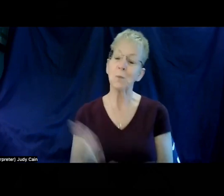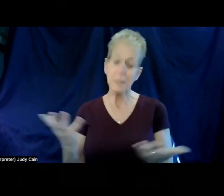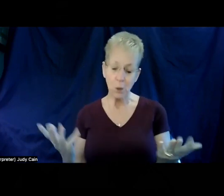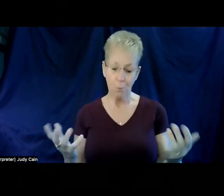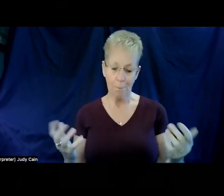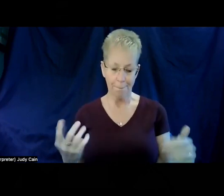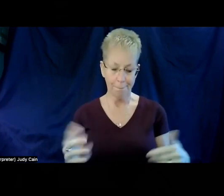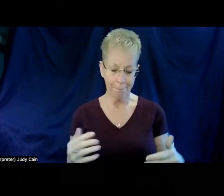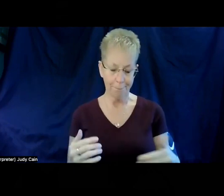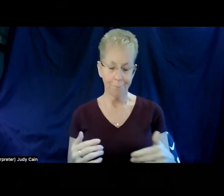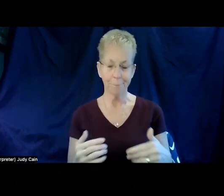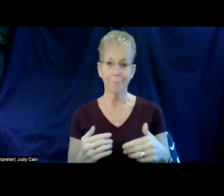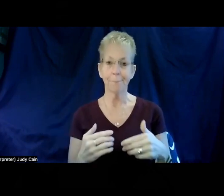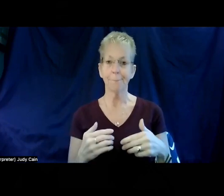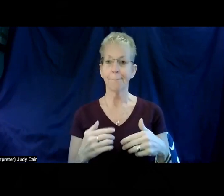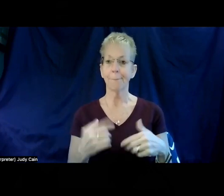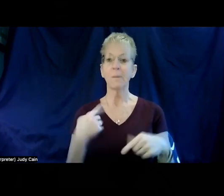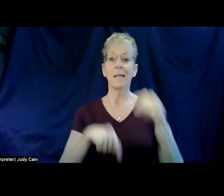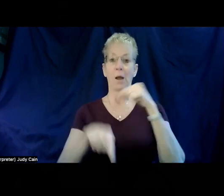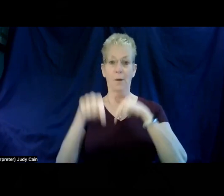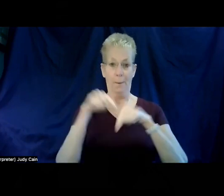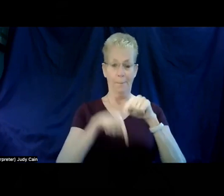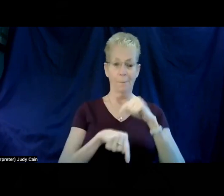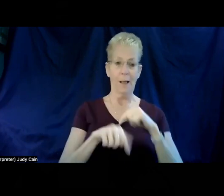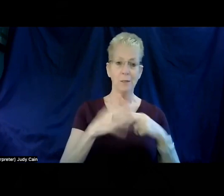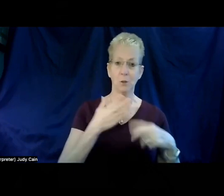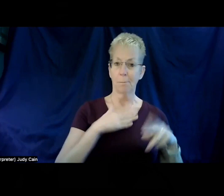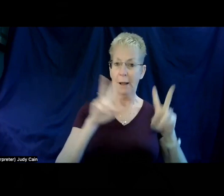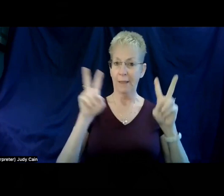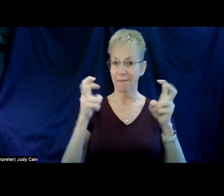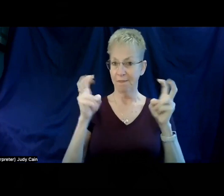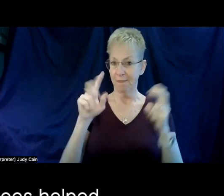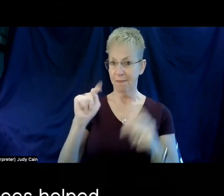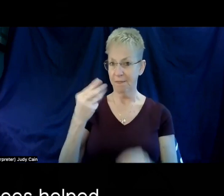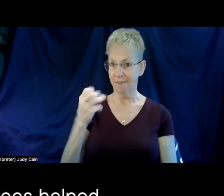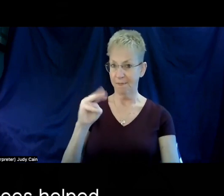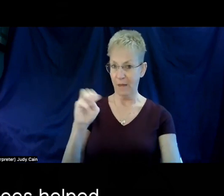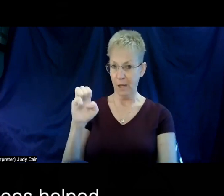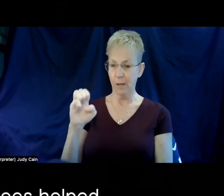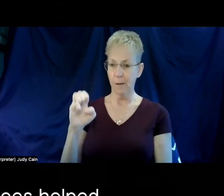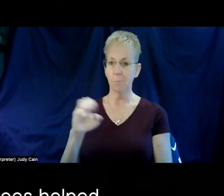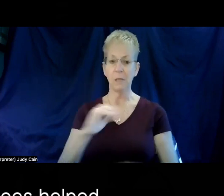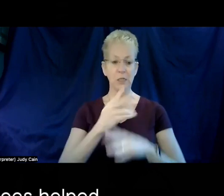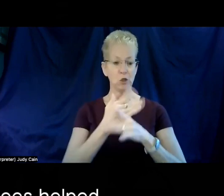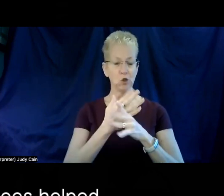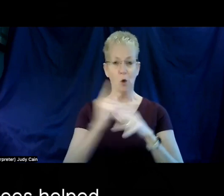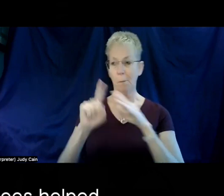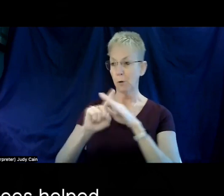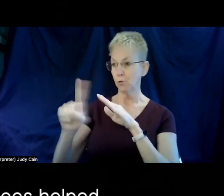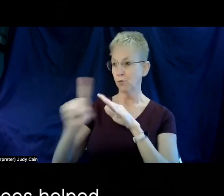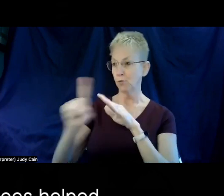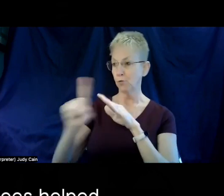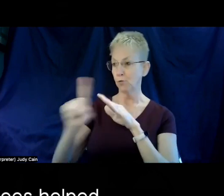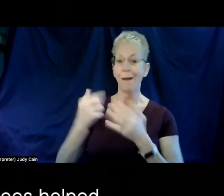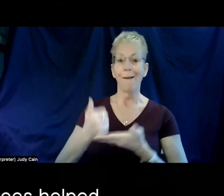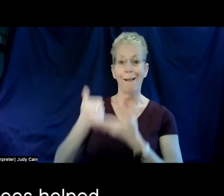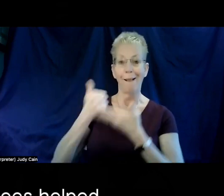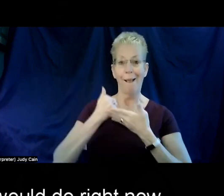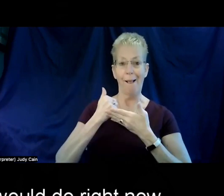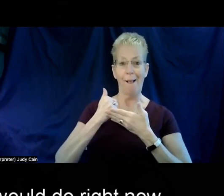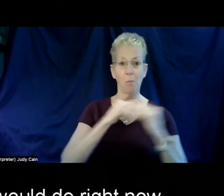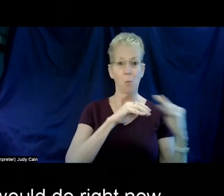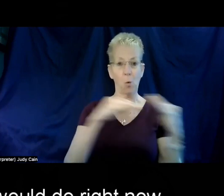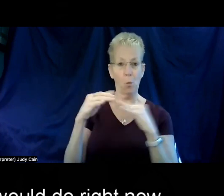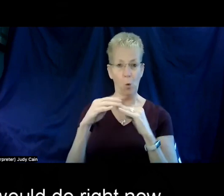So I want to come back to the theme of how German refugees helped the war effort in a little bit,